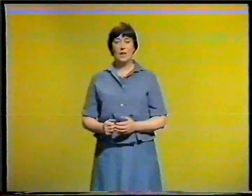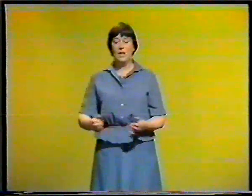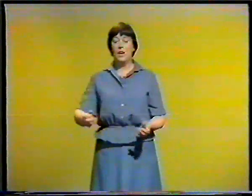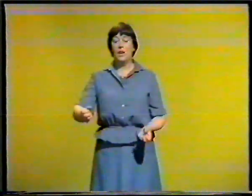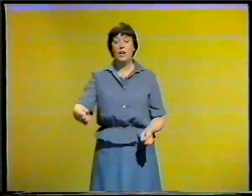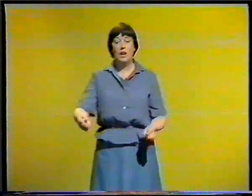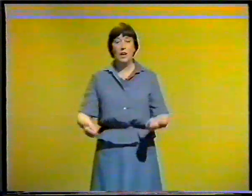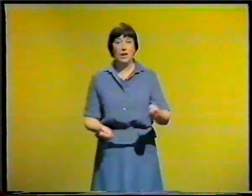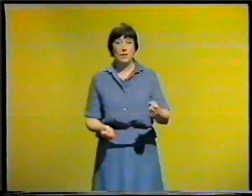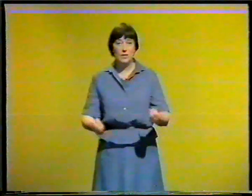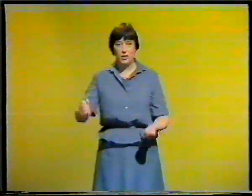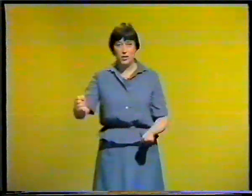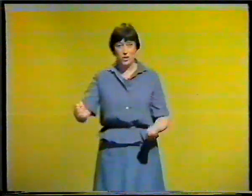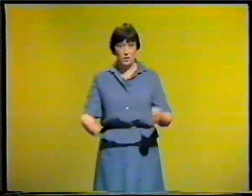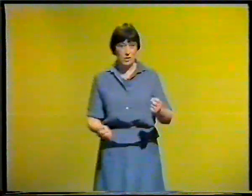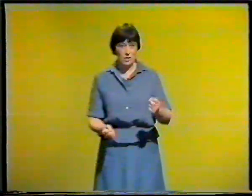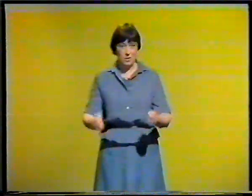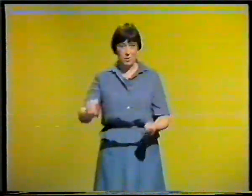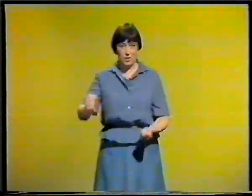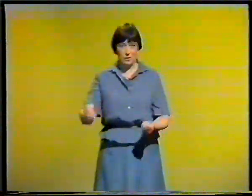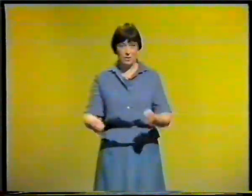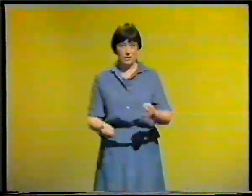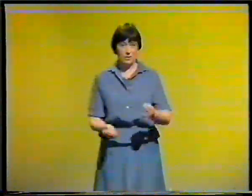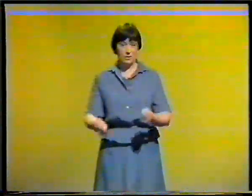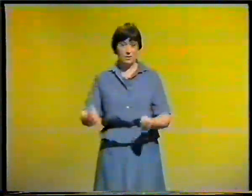A car. Just show the steering wheel.